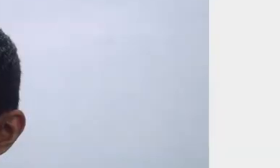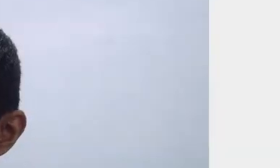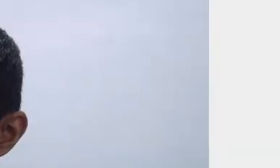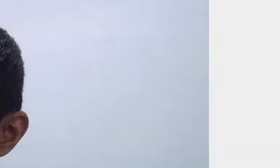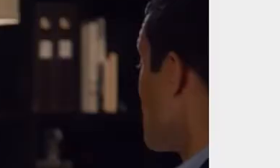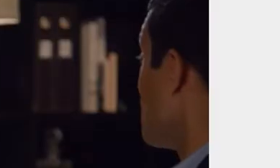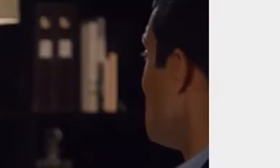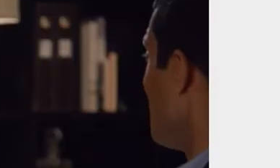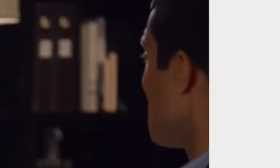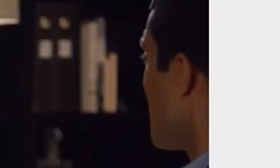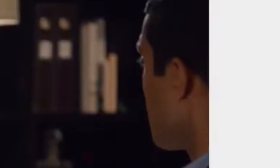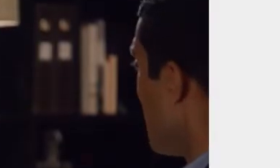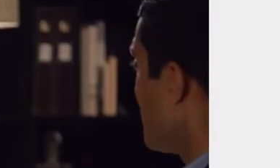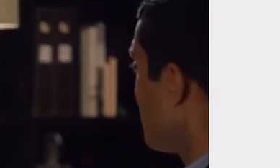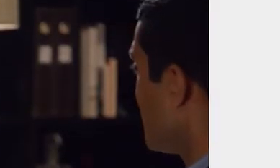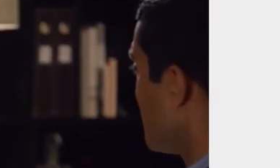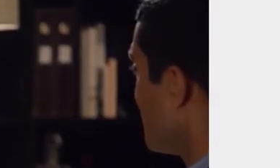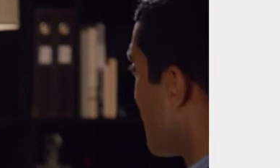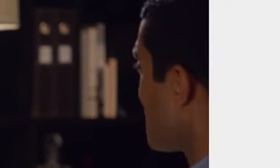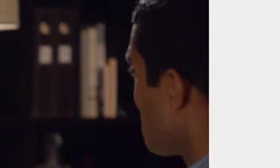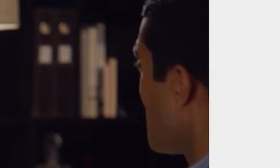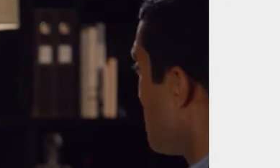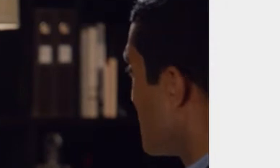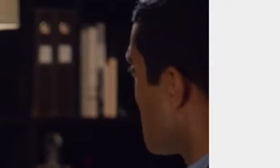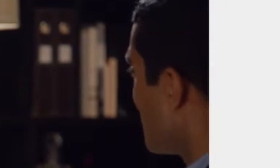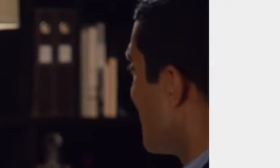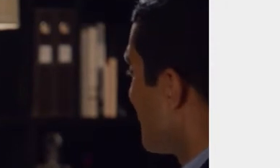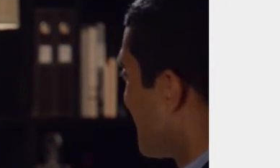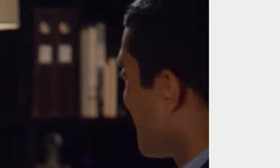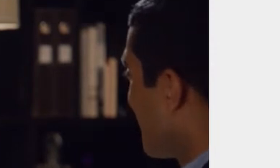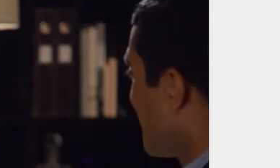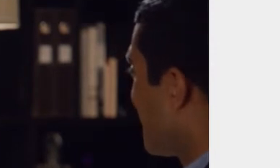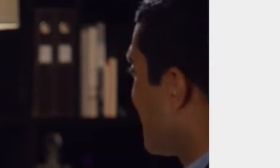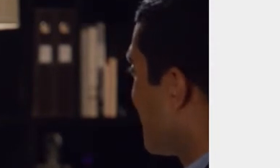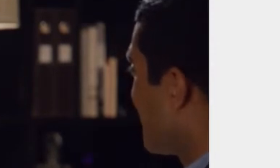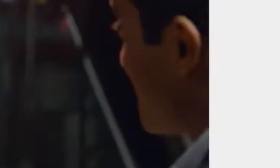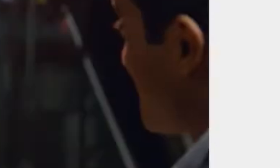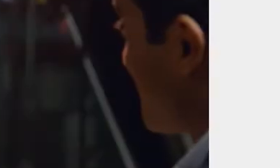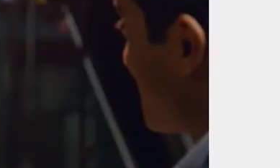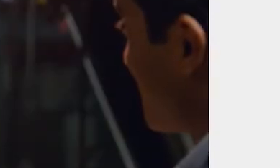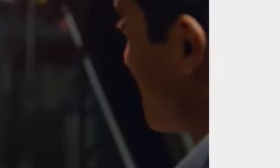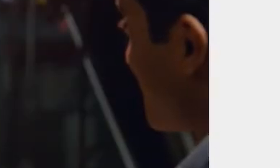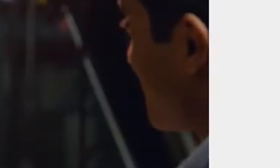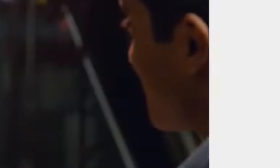Because... Do you have a year in mind for people with disabilities?